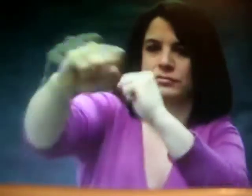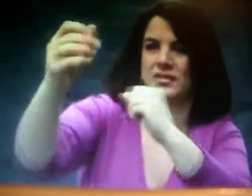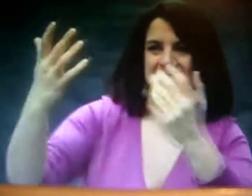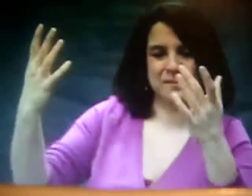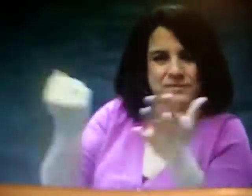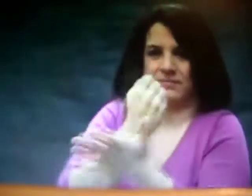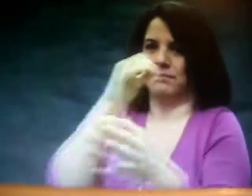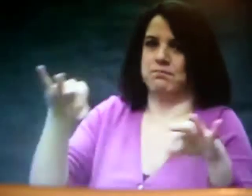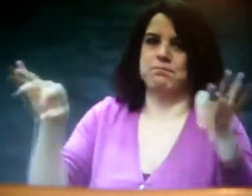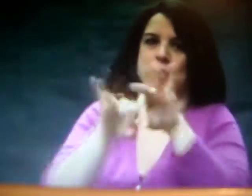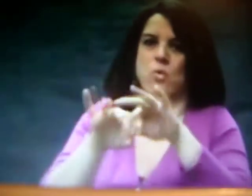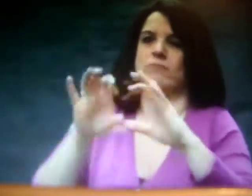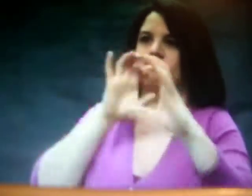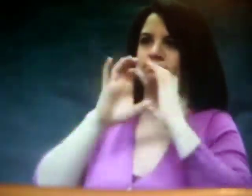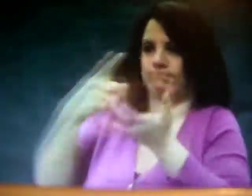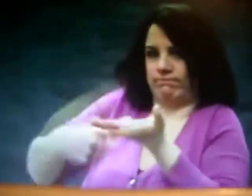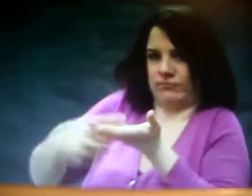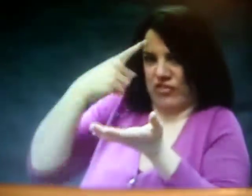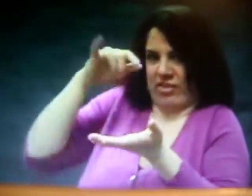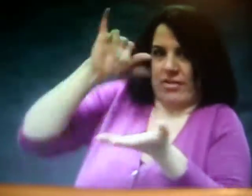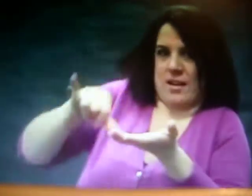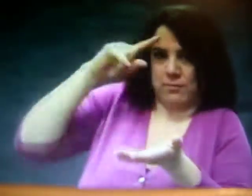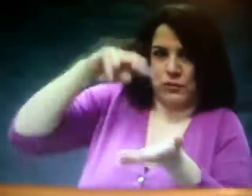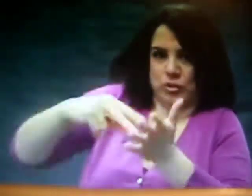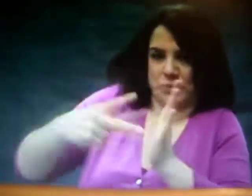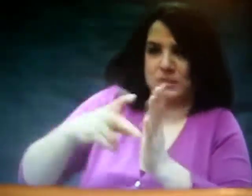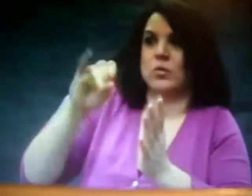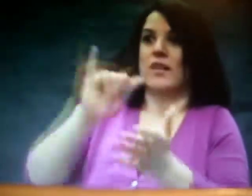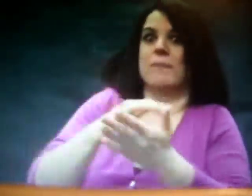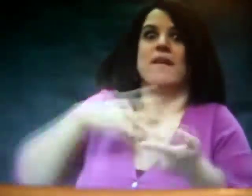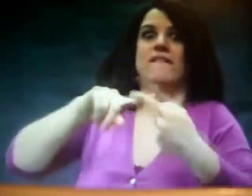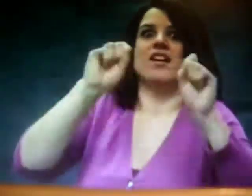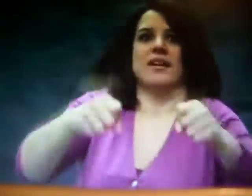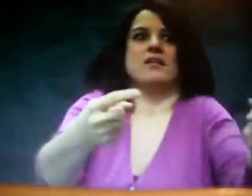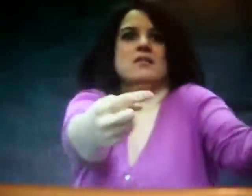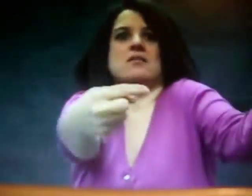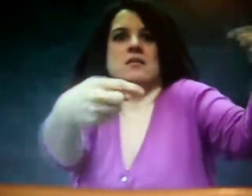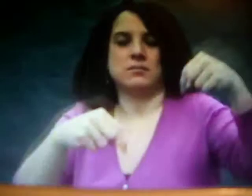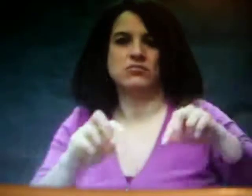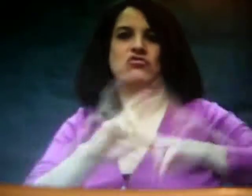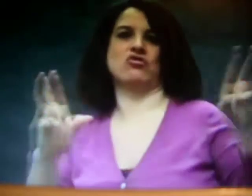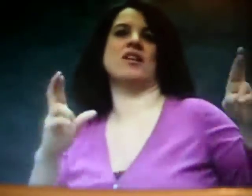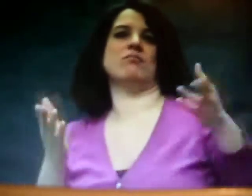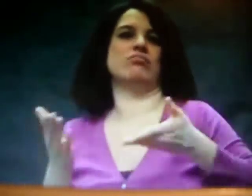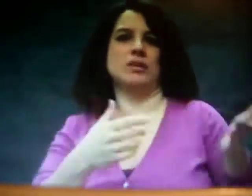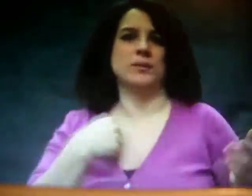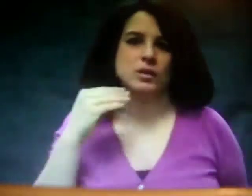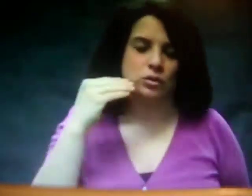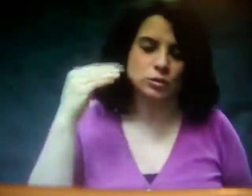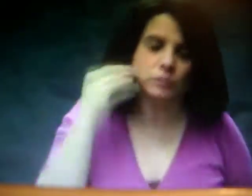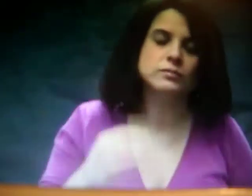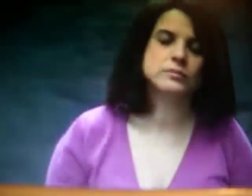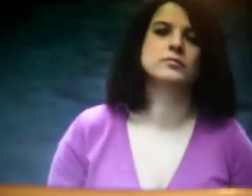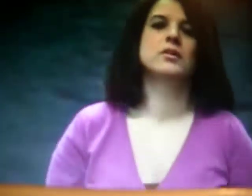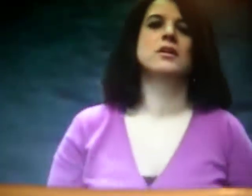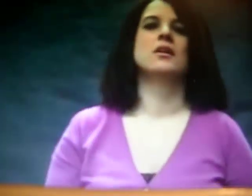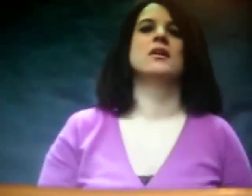so they can find an interpreter for me. So it would be easier for me to communicate. And that was more important, so I can get ready and